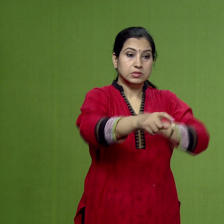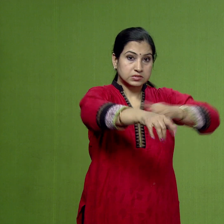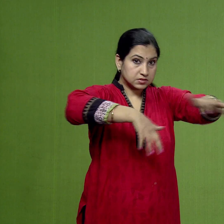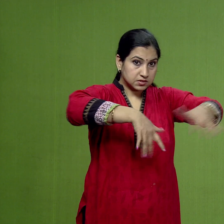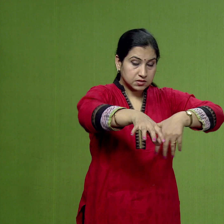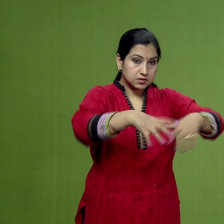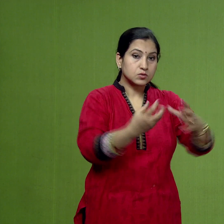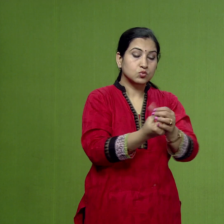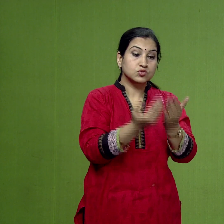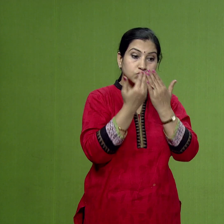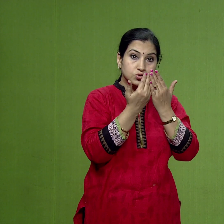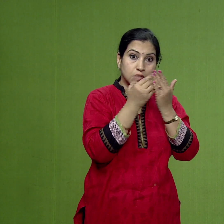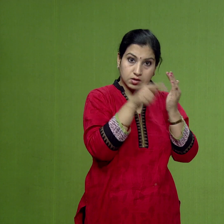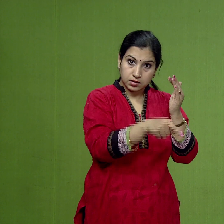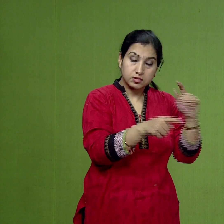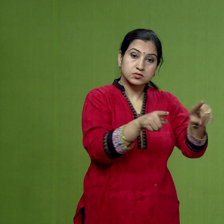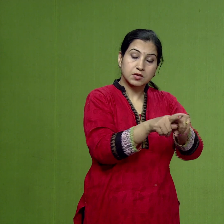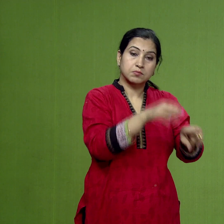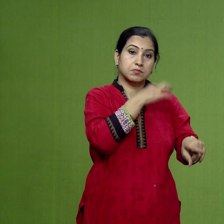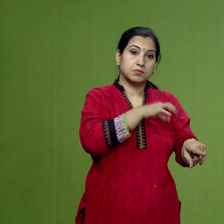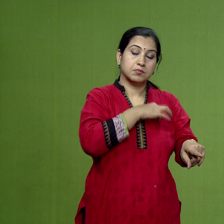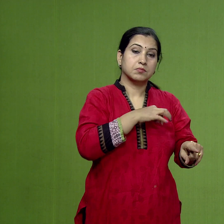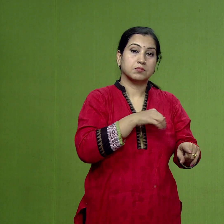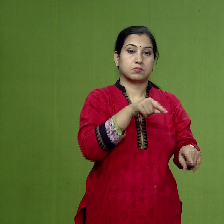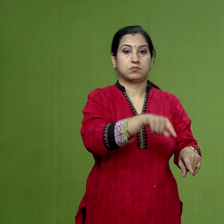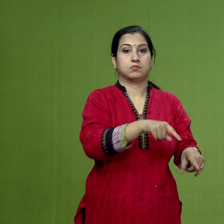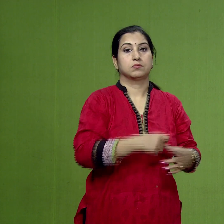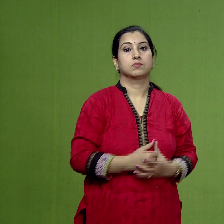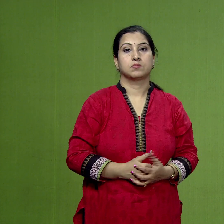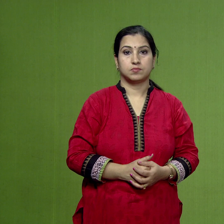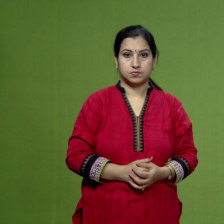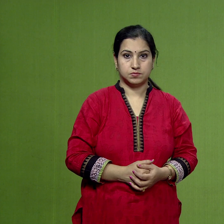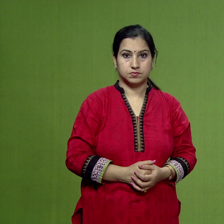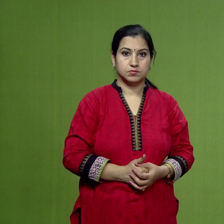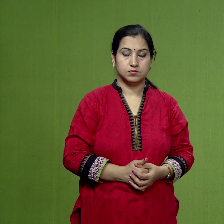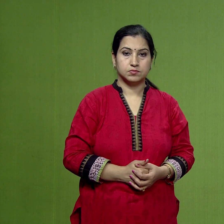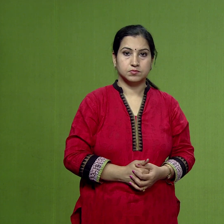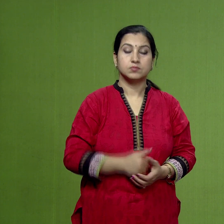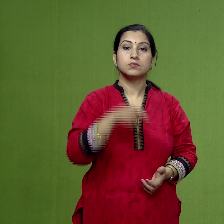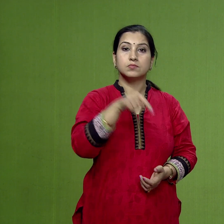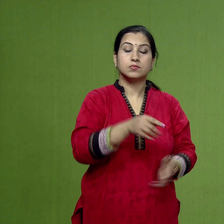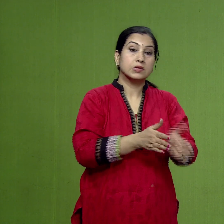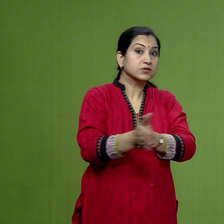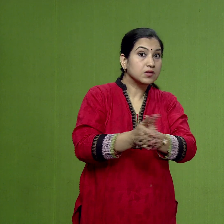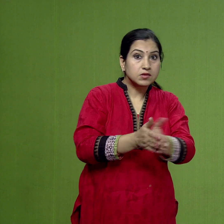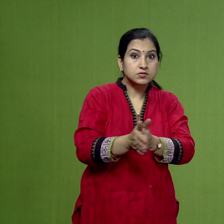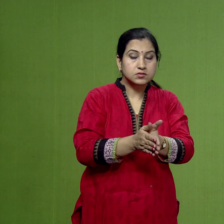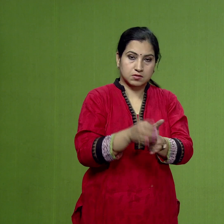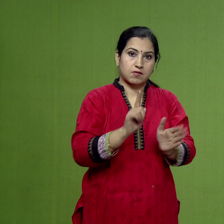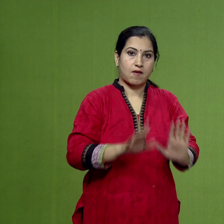to study and to earn a livelihood. It is interesting to note that while